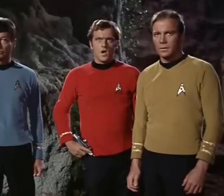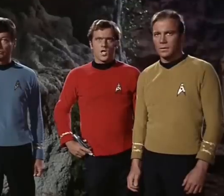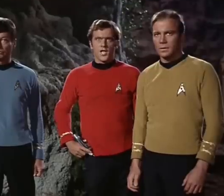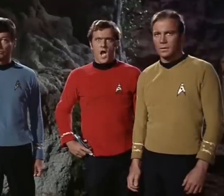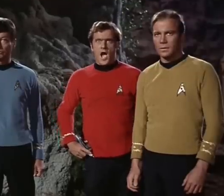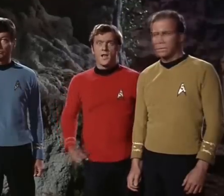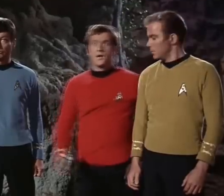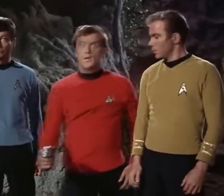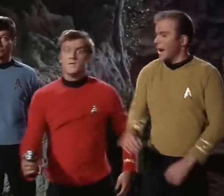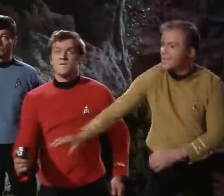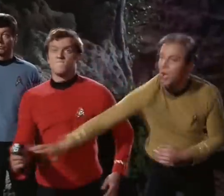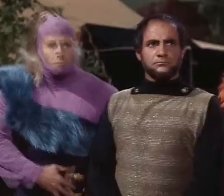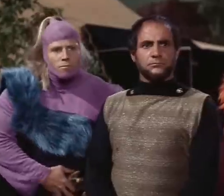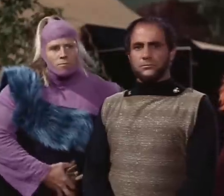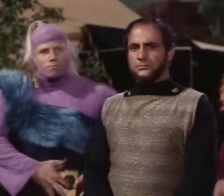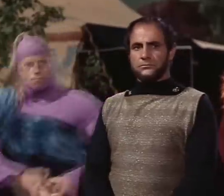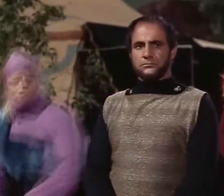A Klingon! Grant, no!